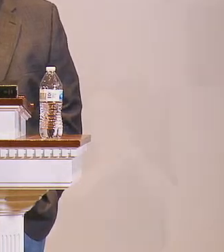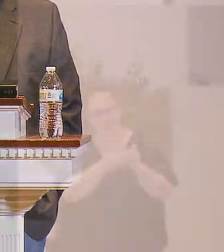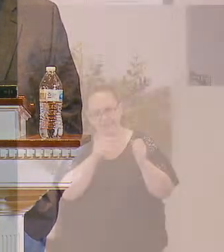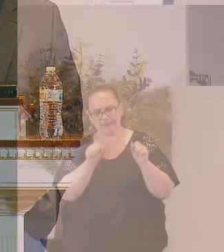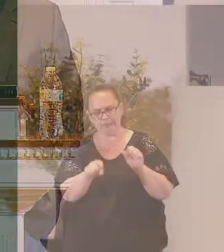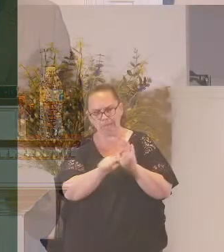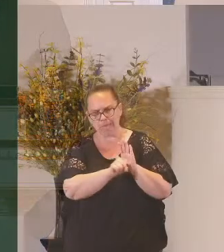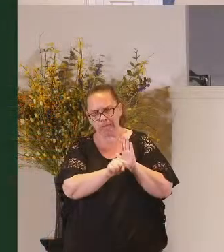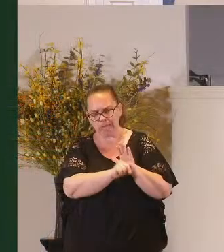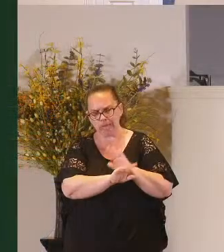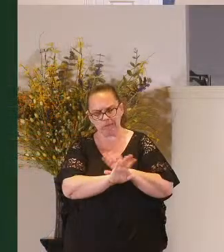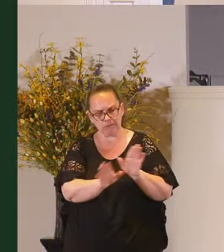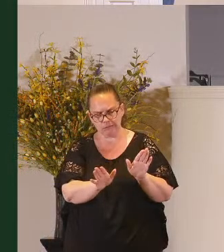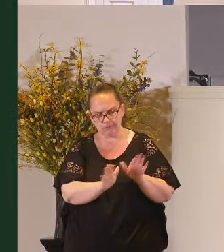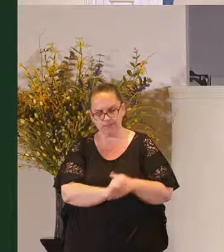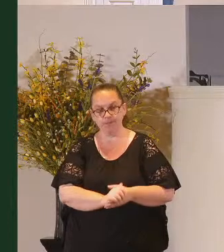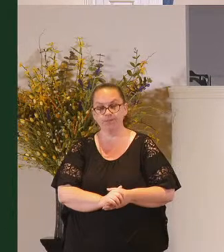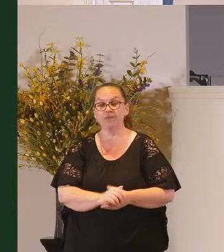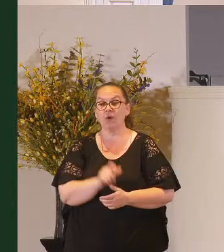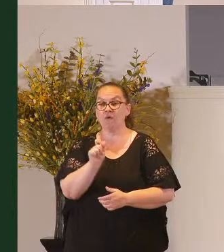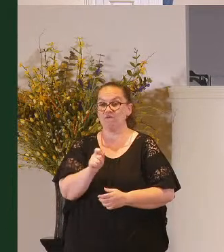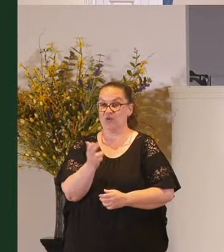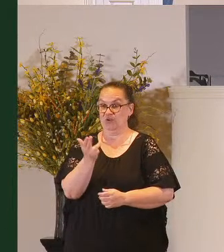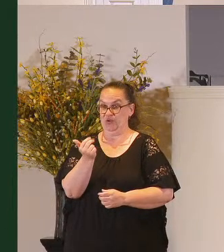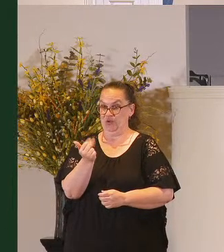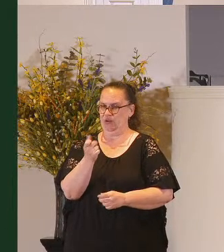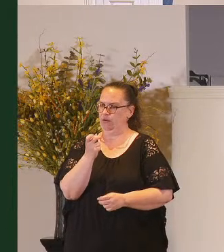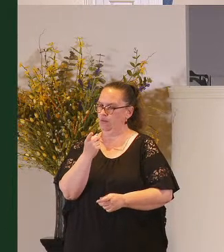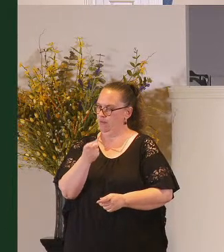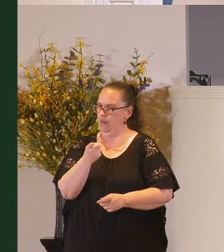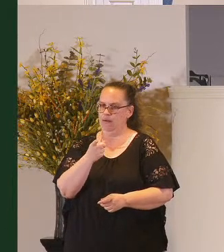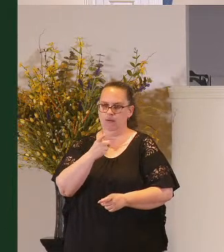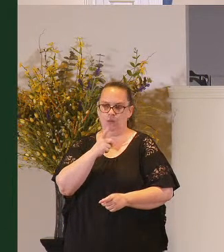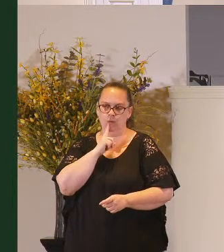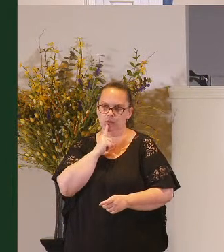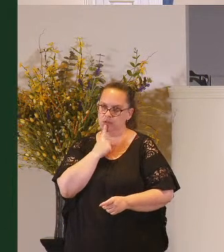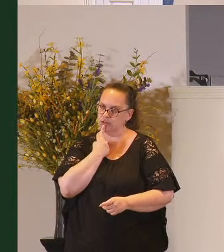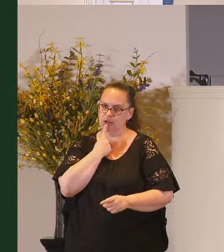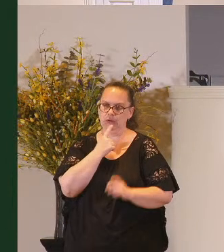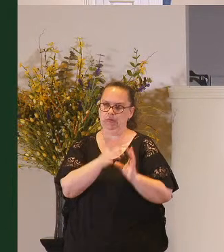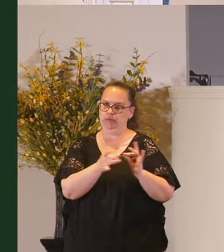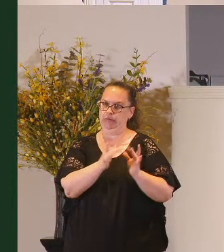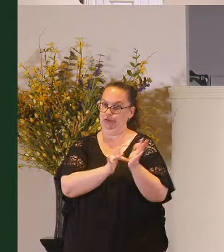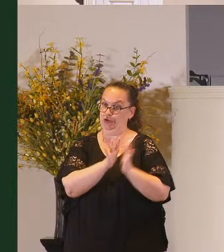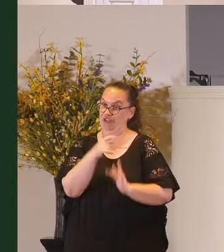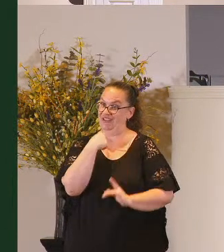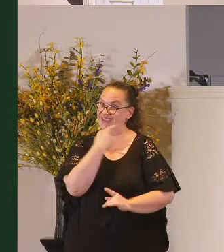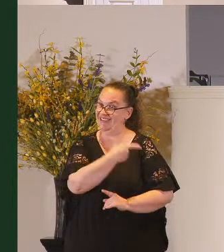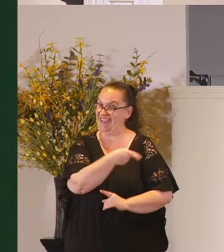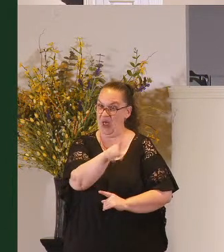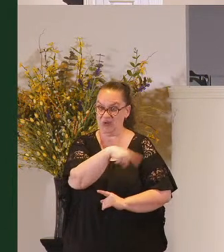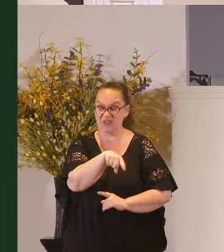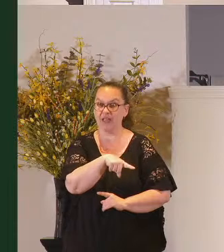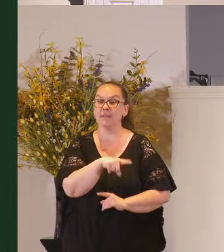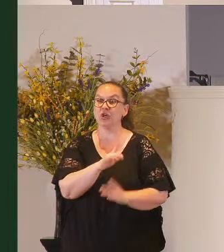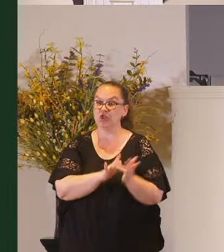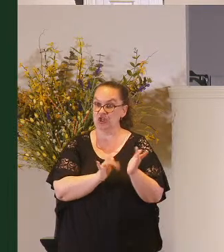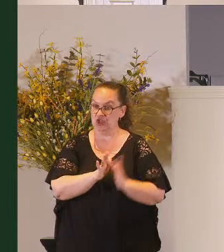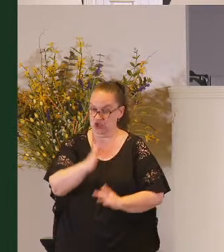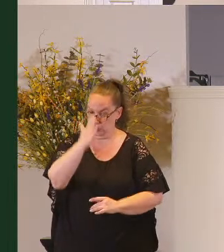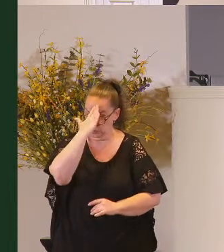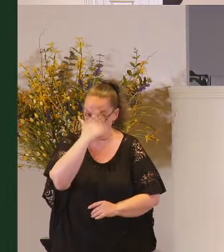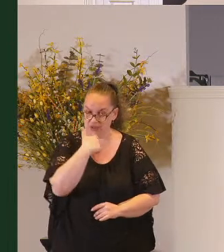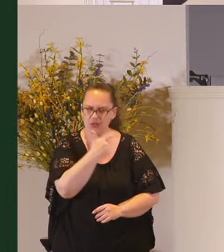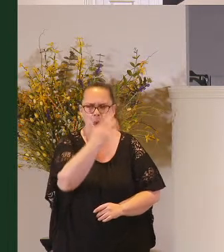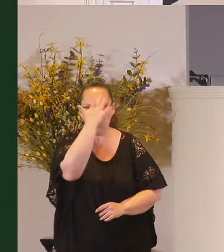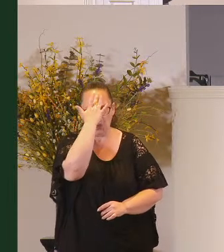Verse 17, and this will be the harshest rebuke Jesus gives to the 12 that we've seen thus far. And Jesus, aware of this, said to them,